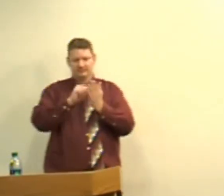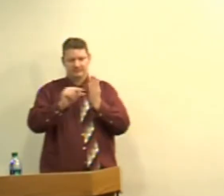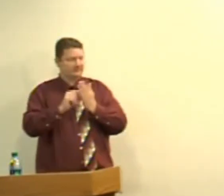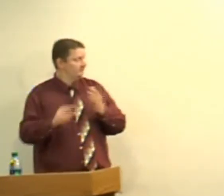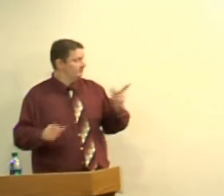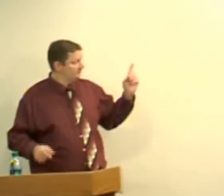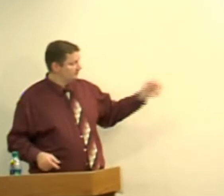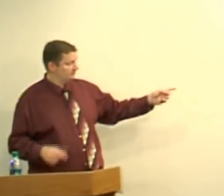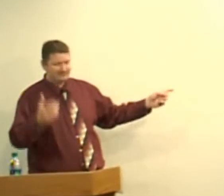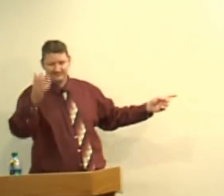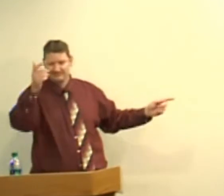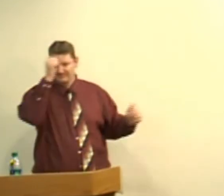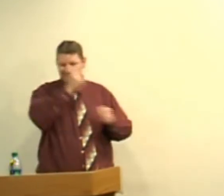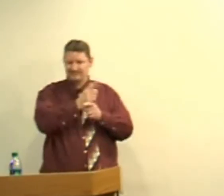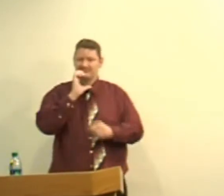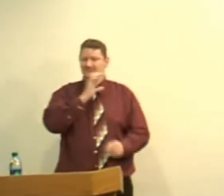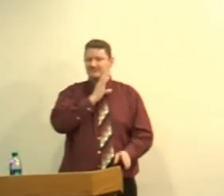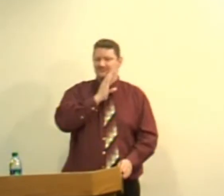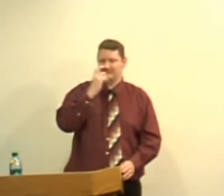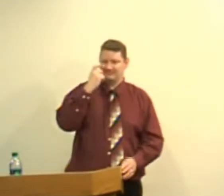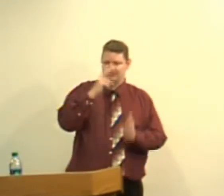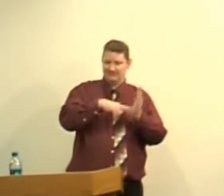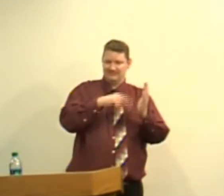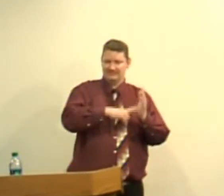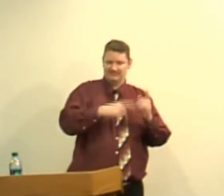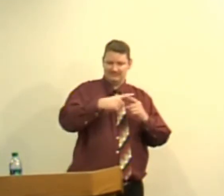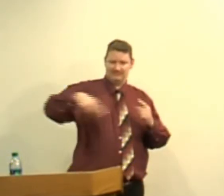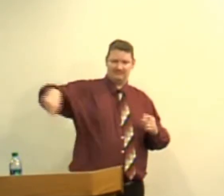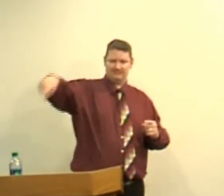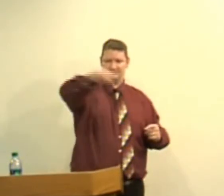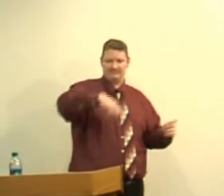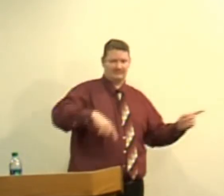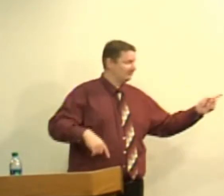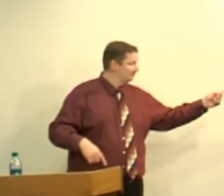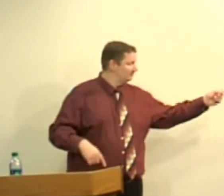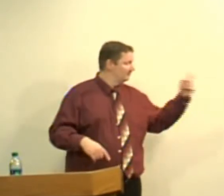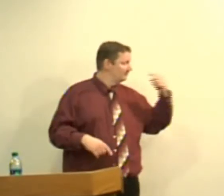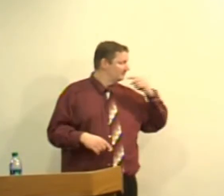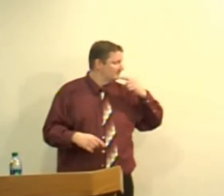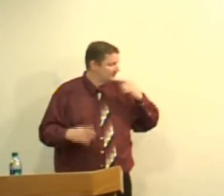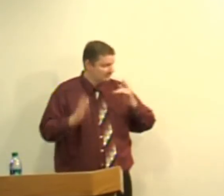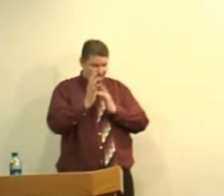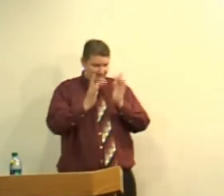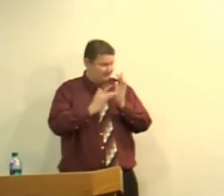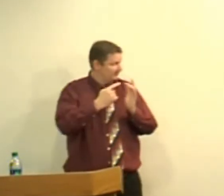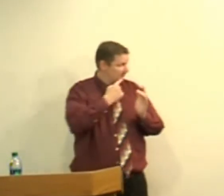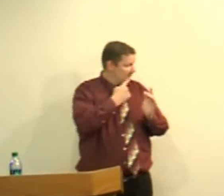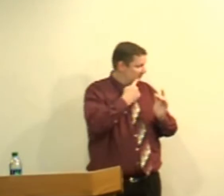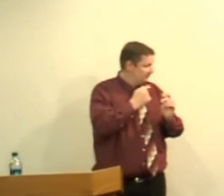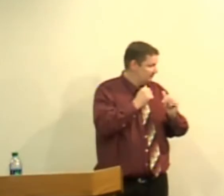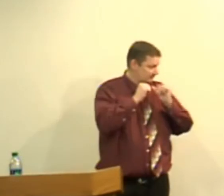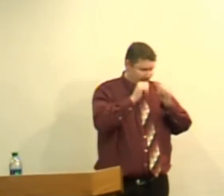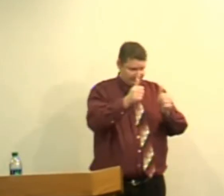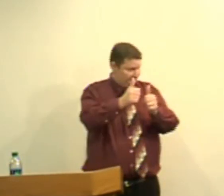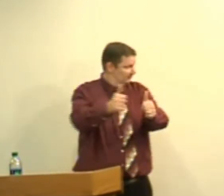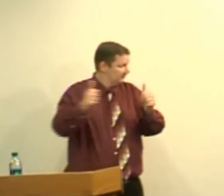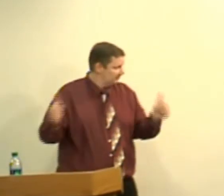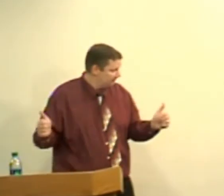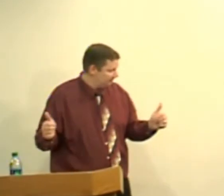This last one in closing. This closing for success. It says, Chester Brock, who recently read this, and he said, that